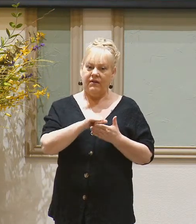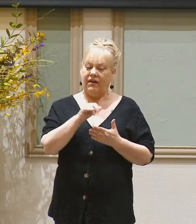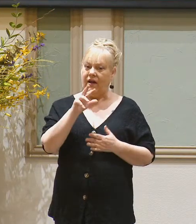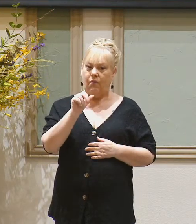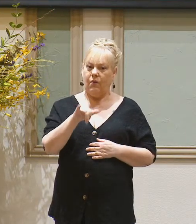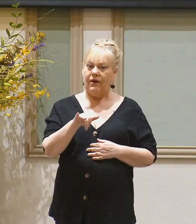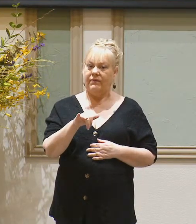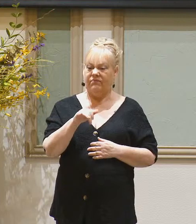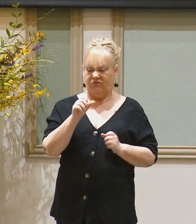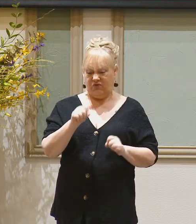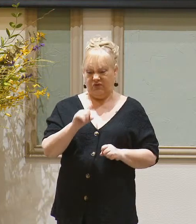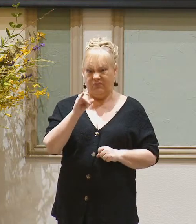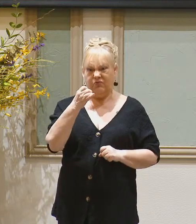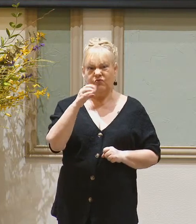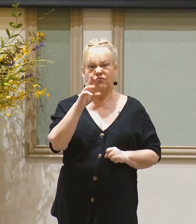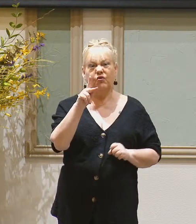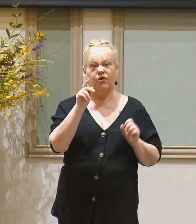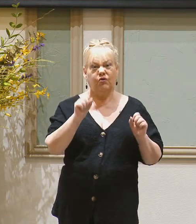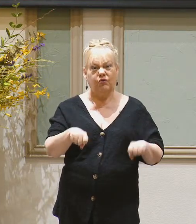He could have been a jerk.